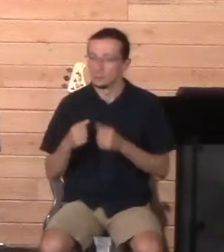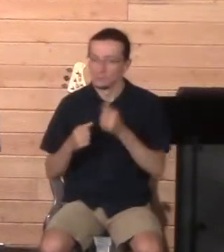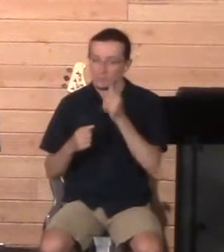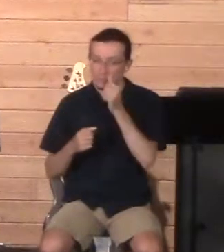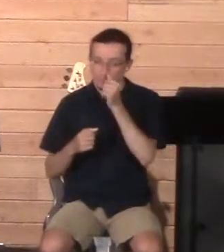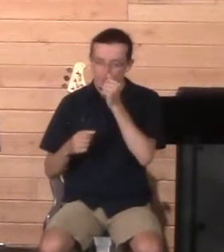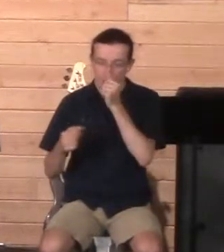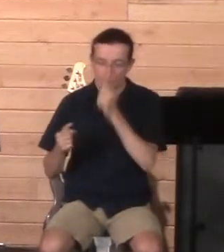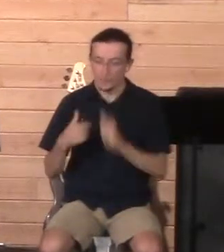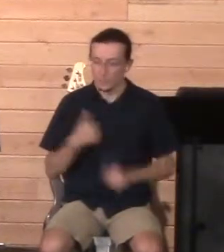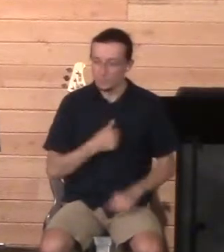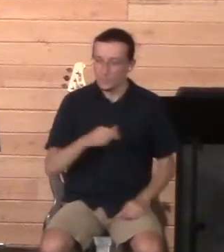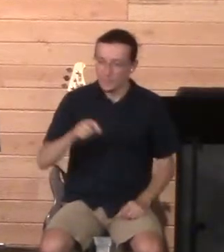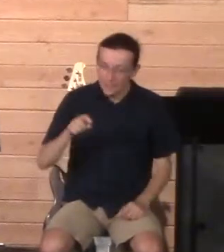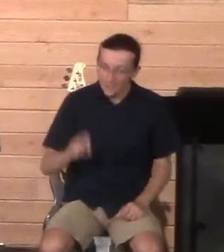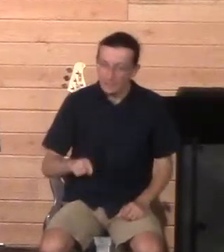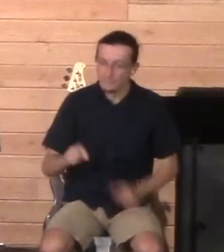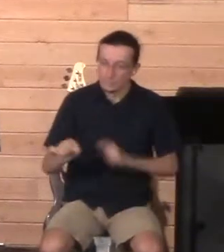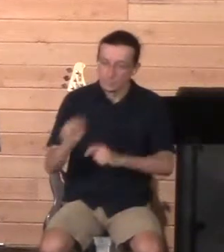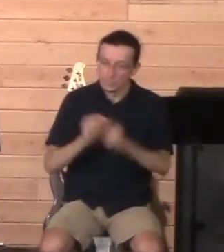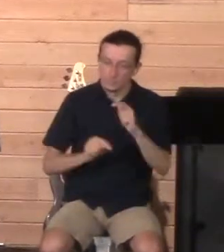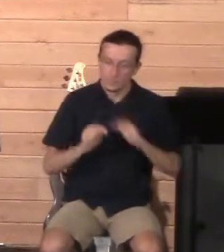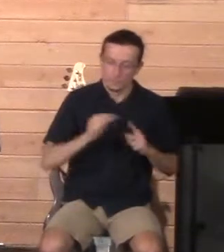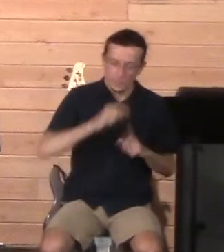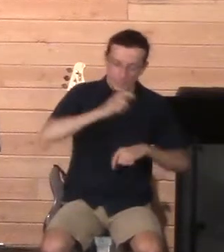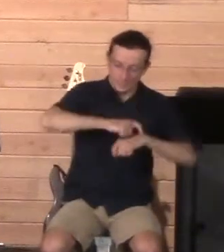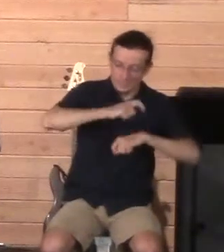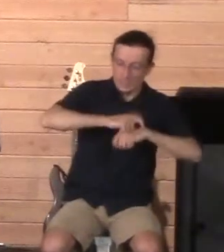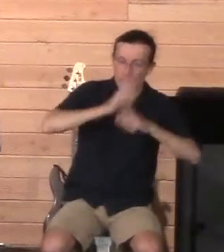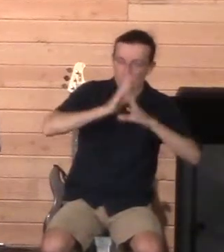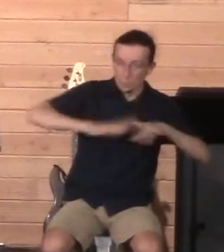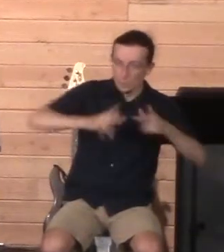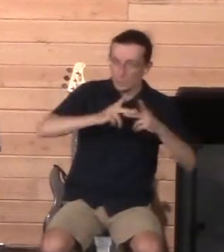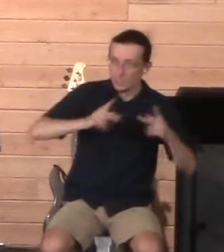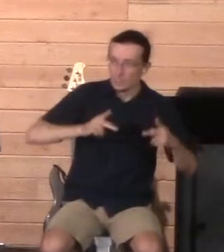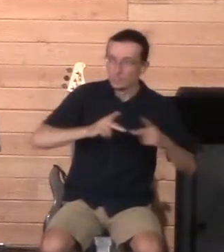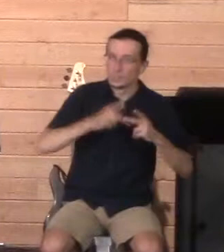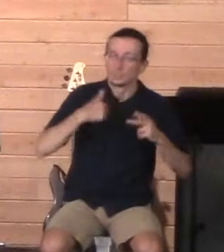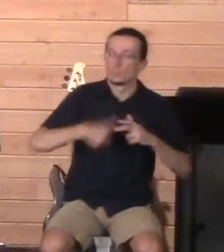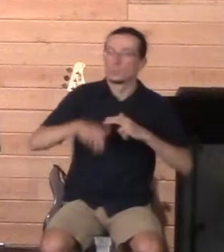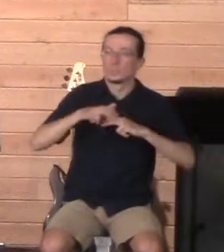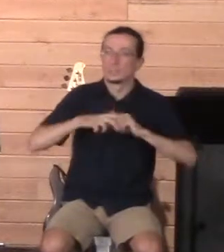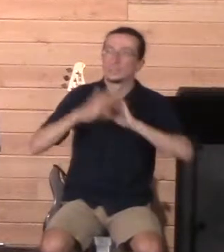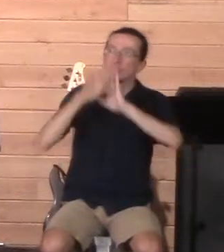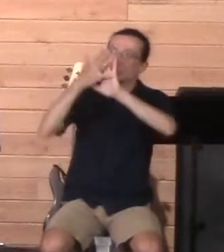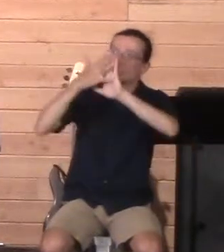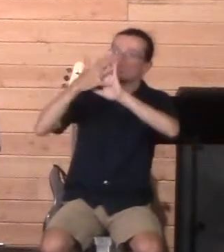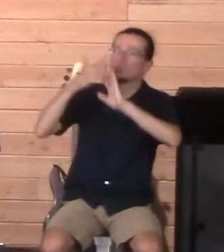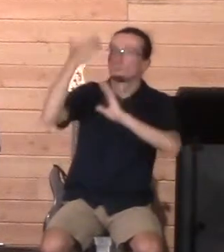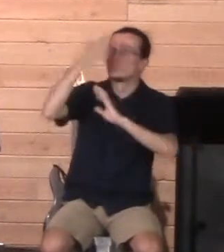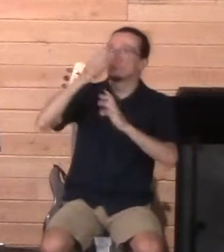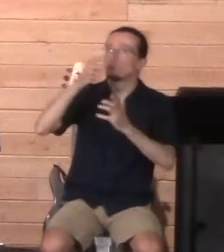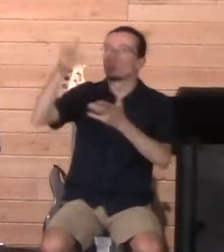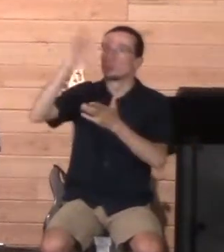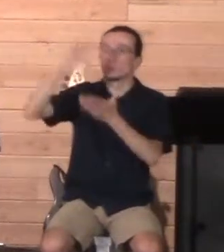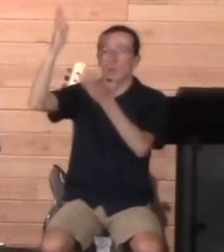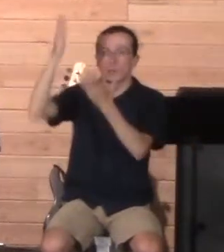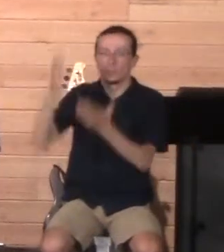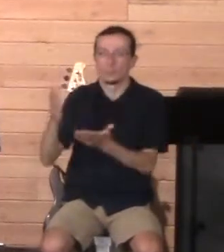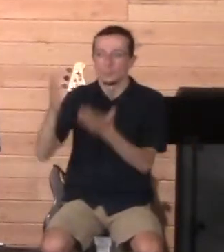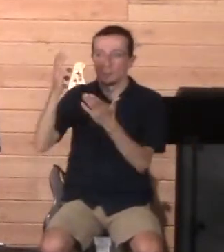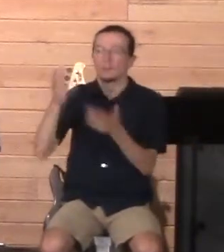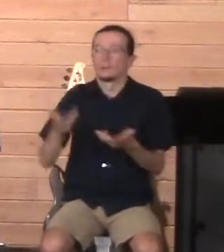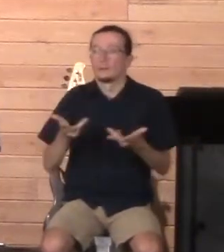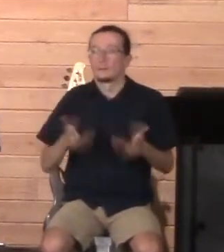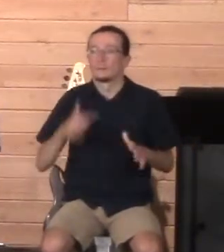we have to come back to that time and that quiet place with God where we sit and we realize who he is. And then we will